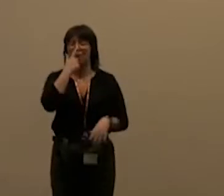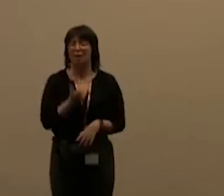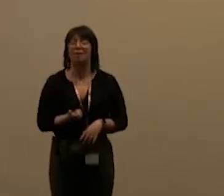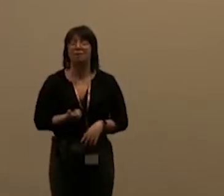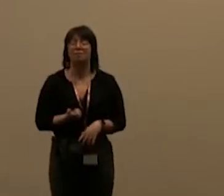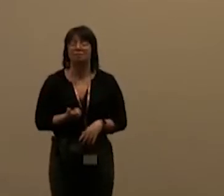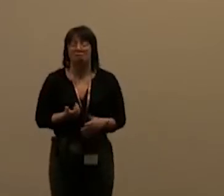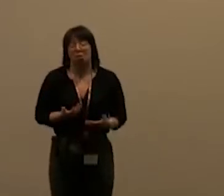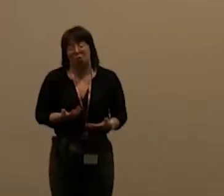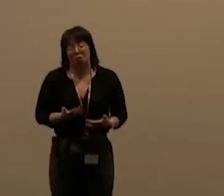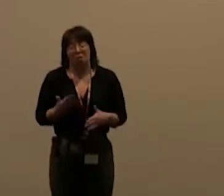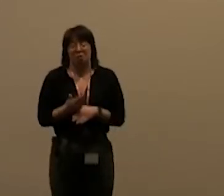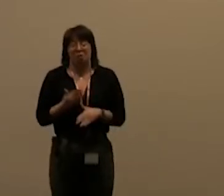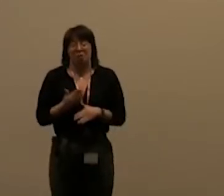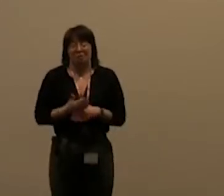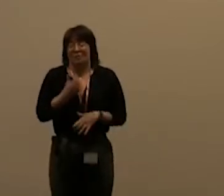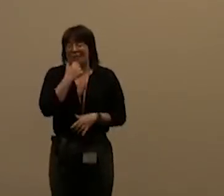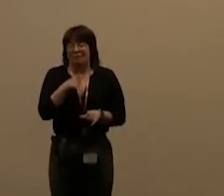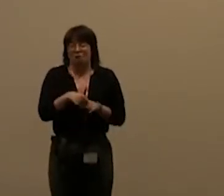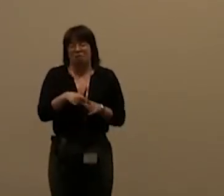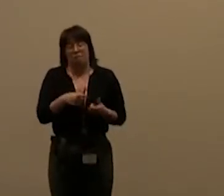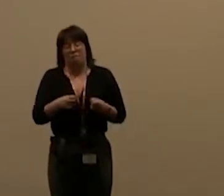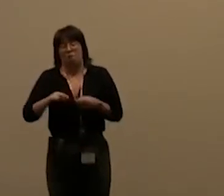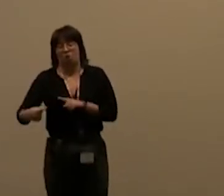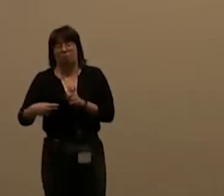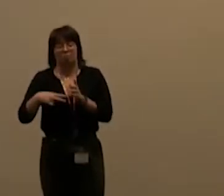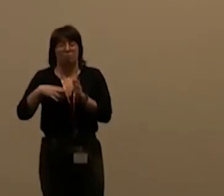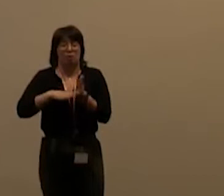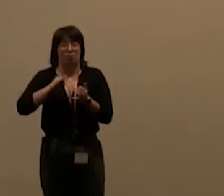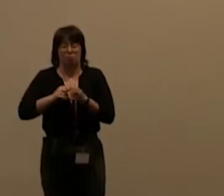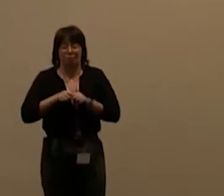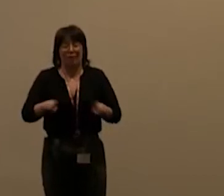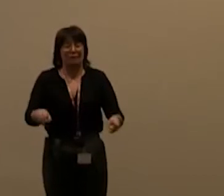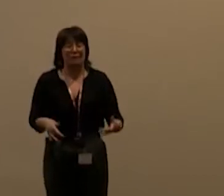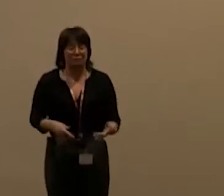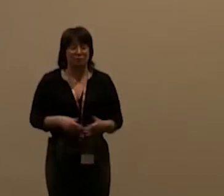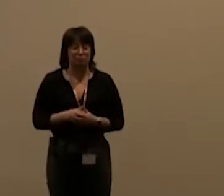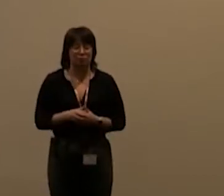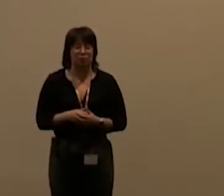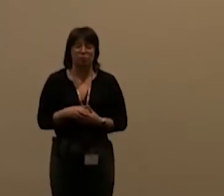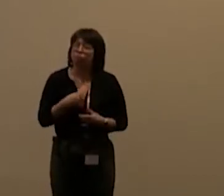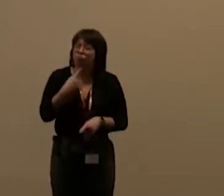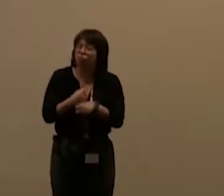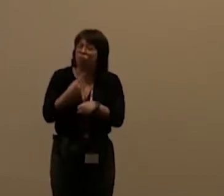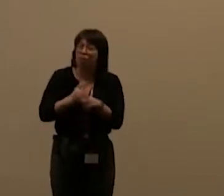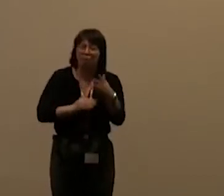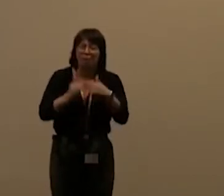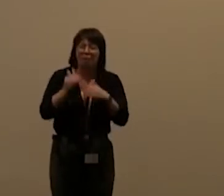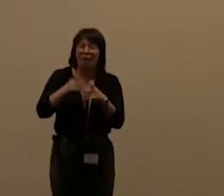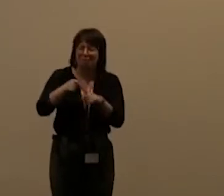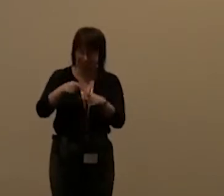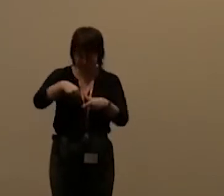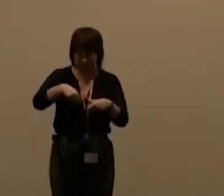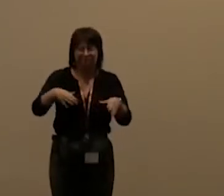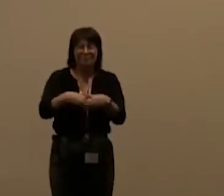is relatively new functionality since Dataverse for Teams was released. Now, when we talk about building applications on Teams,